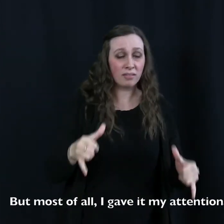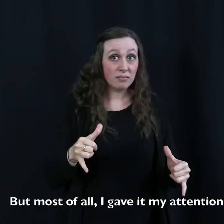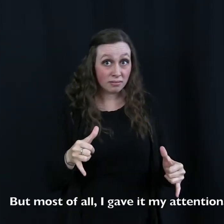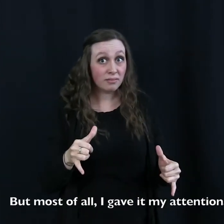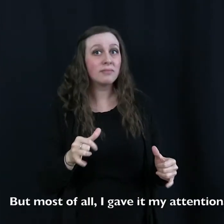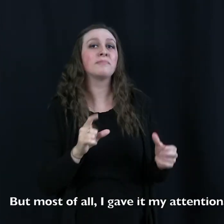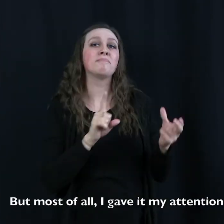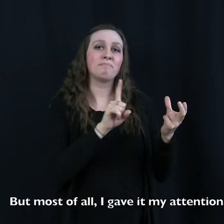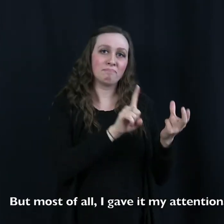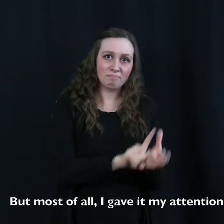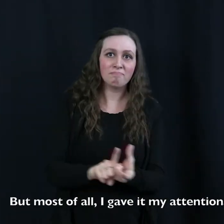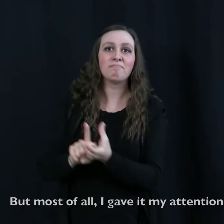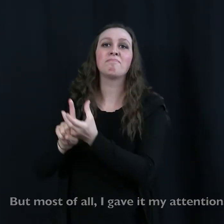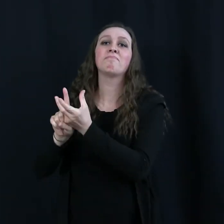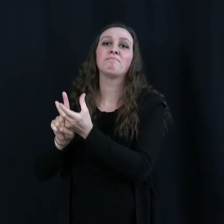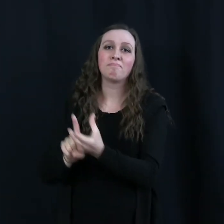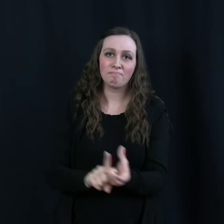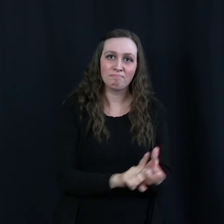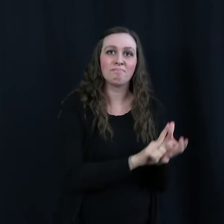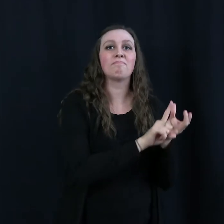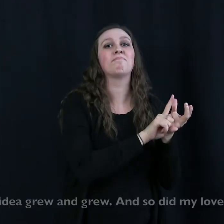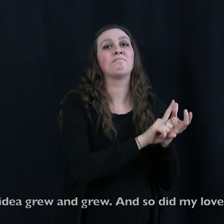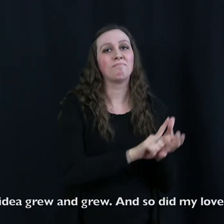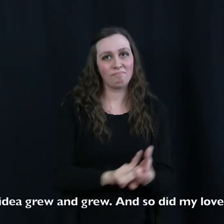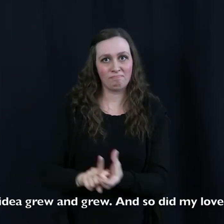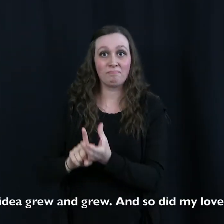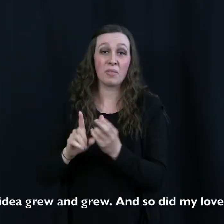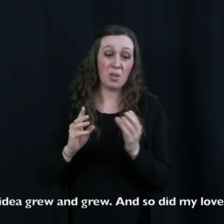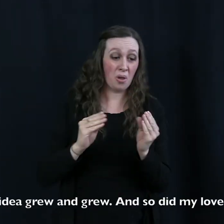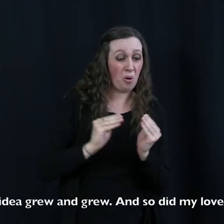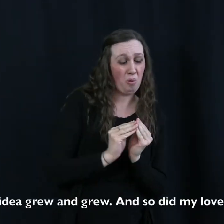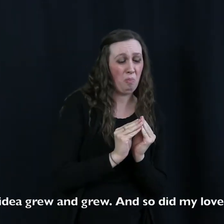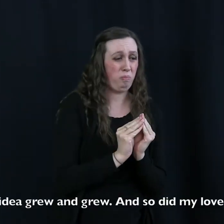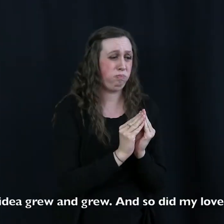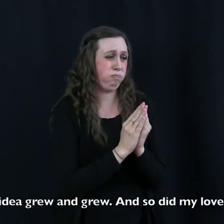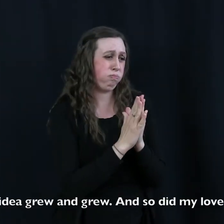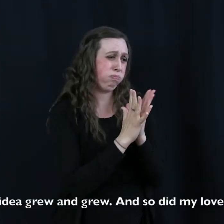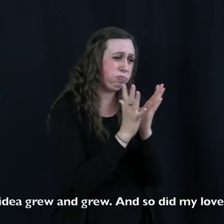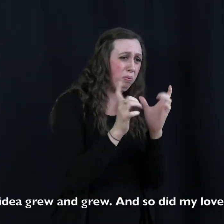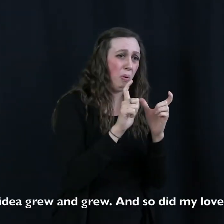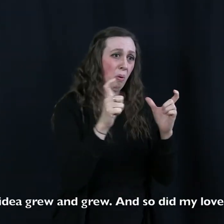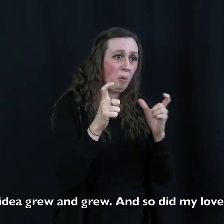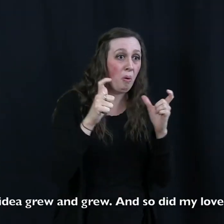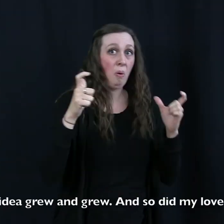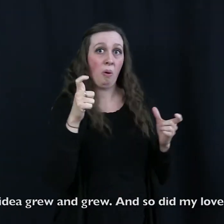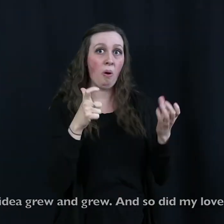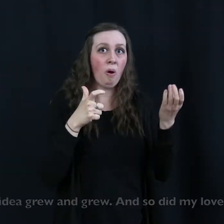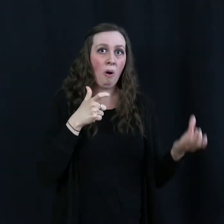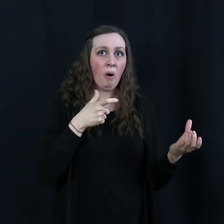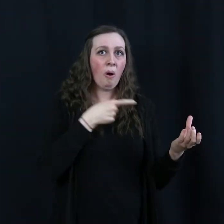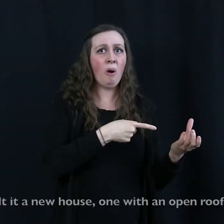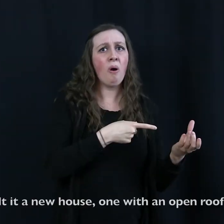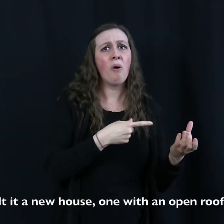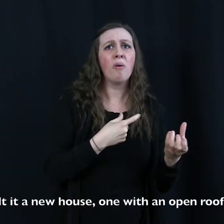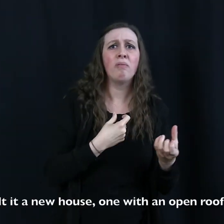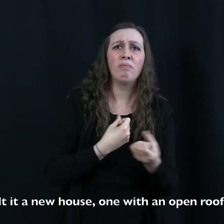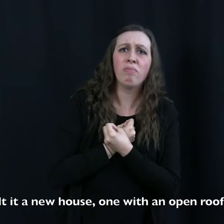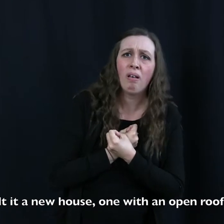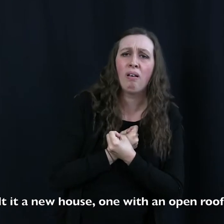of all, I gave it my attention. My idea grew and grew, and so did my love for it. I built it a new